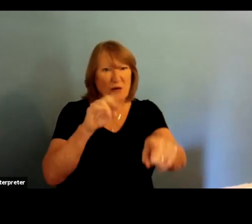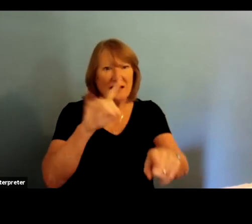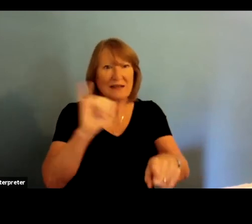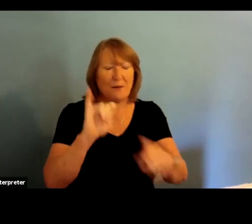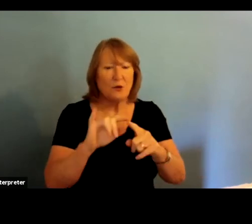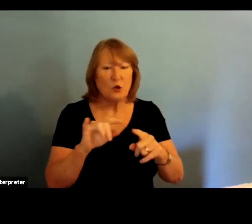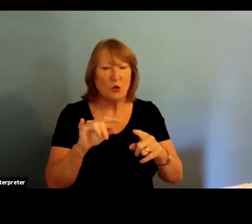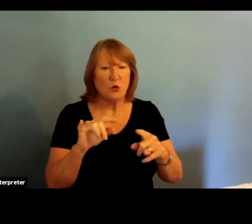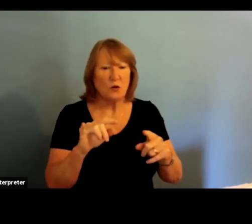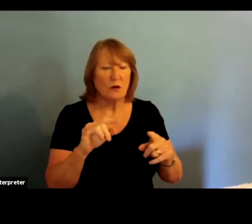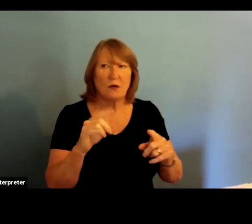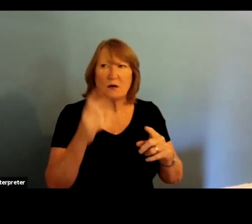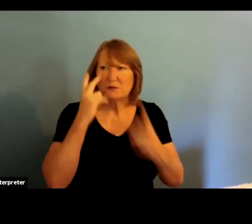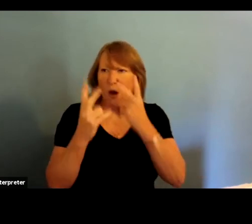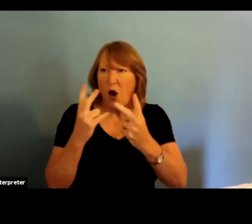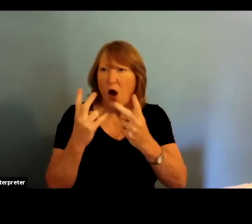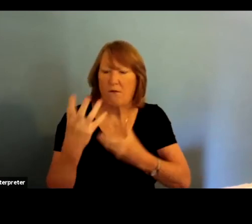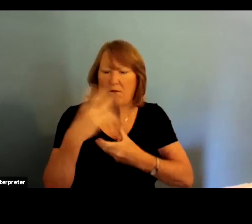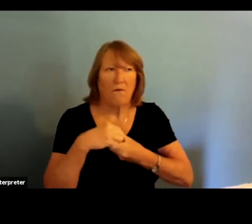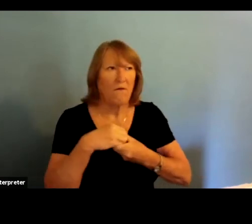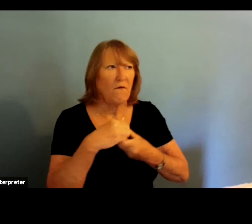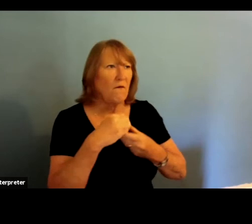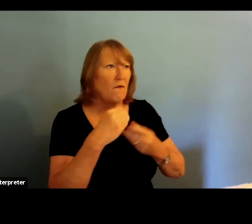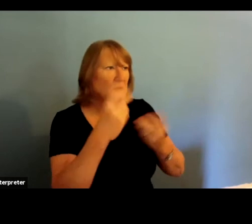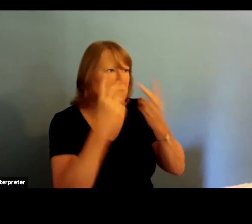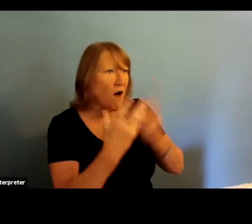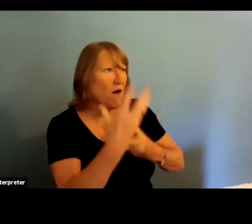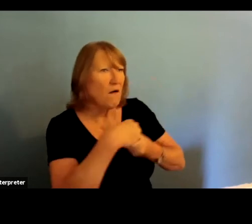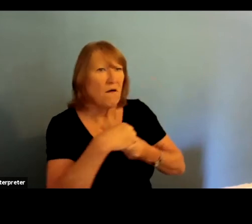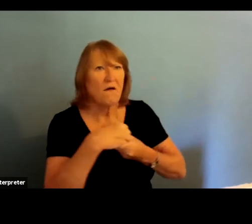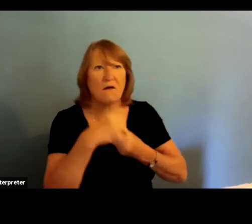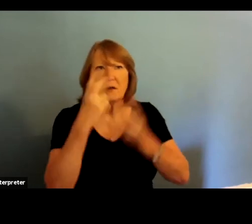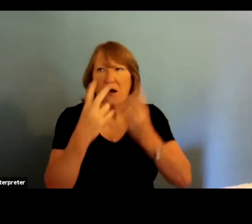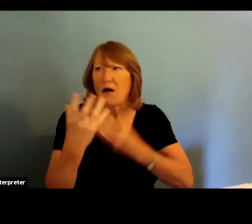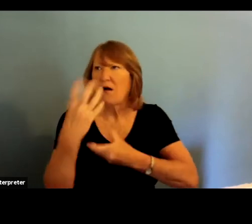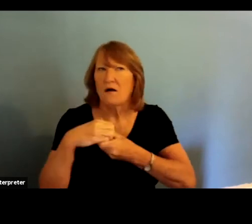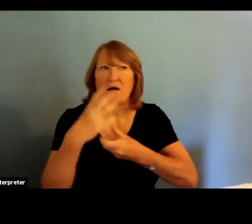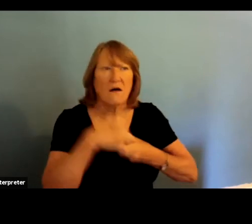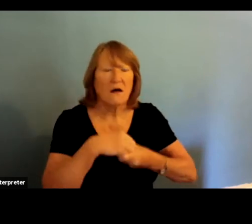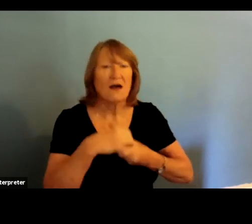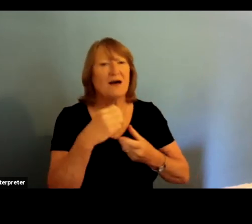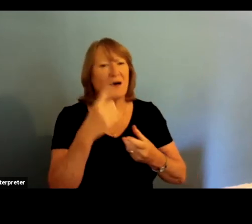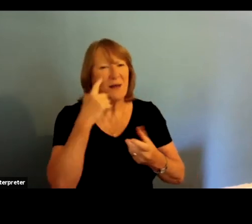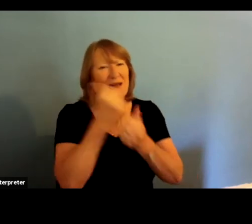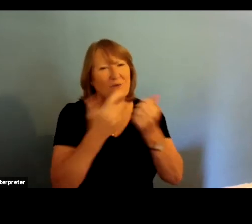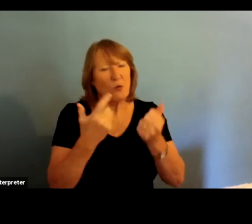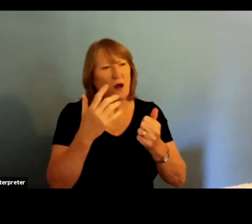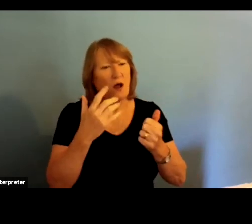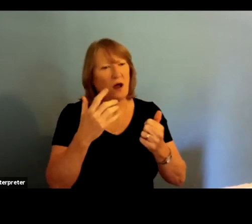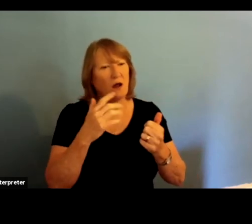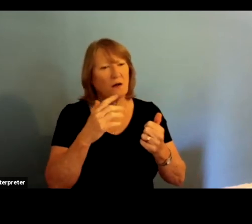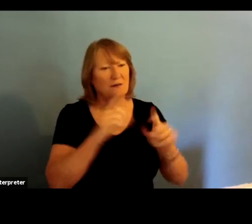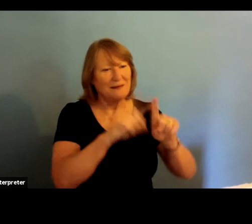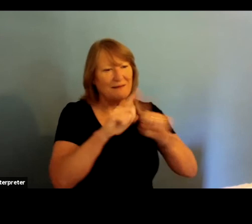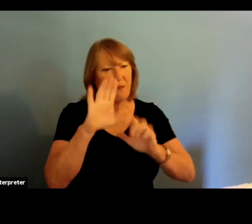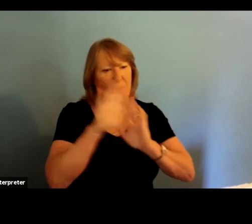from something you learn here, from another person, so everybody on the journey really has something to offer as we